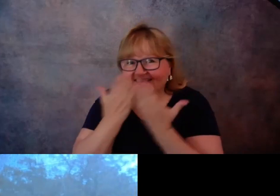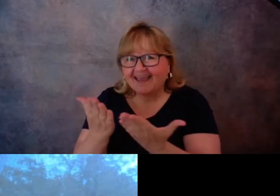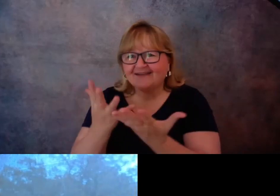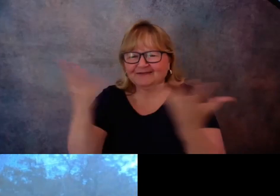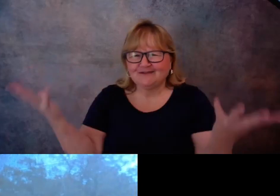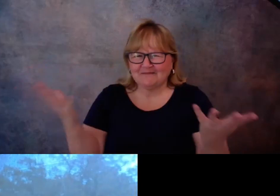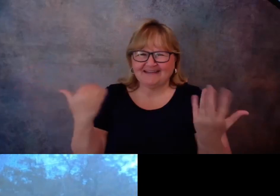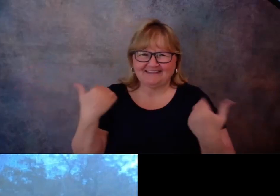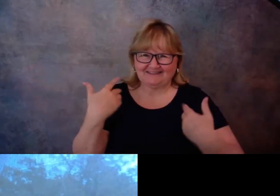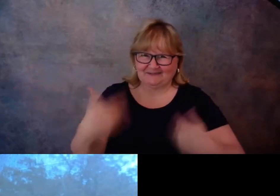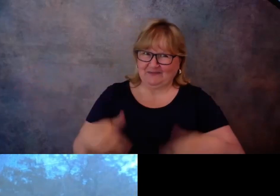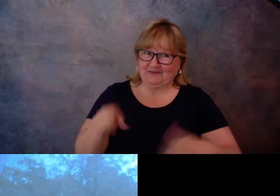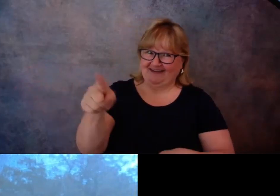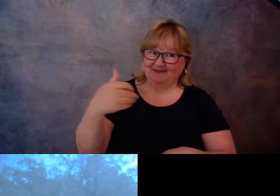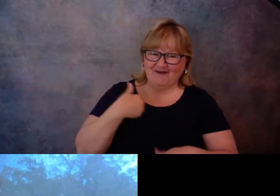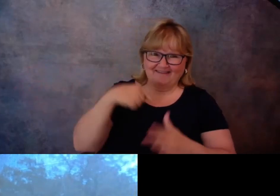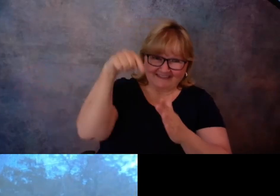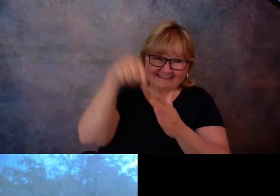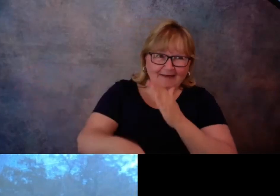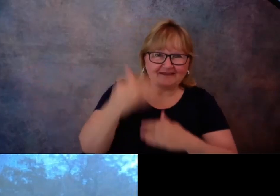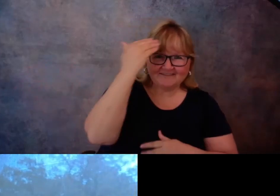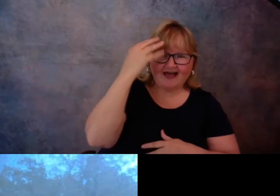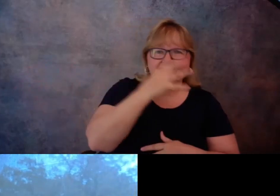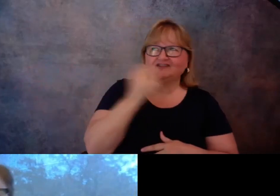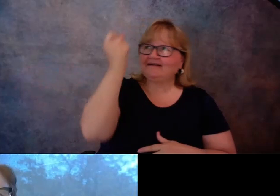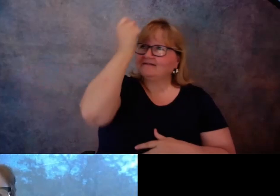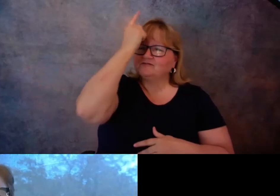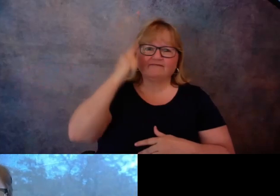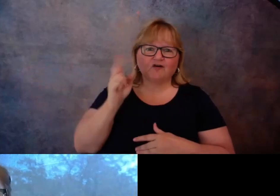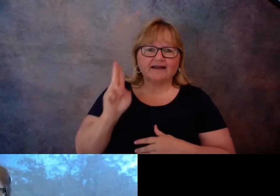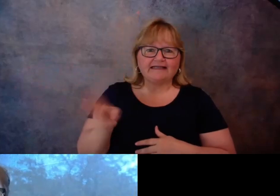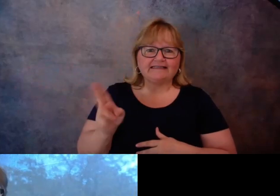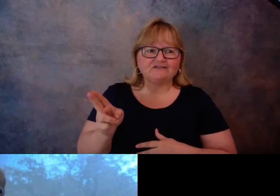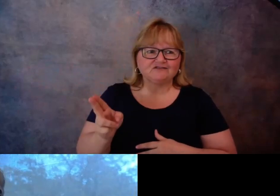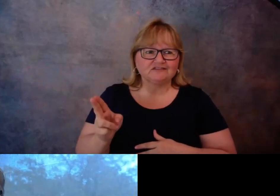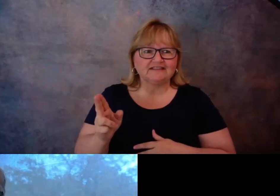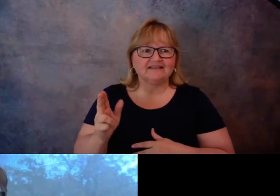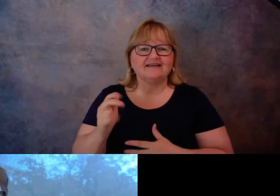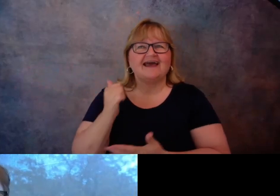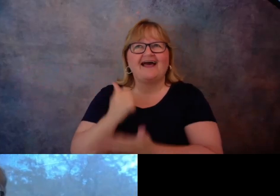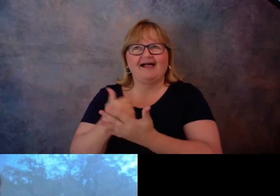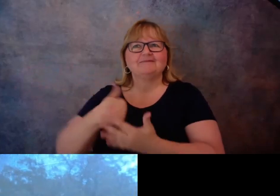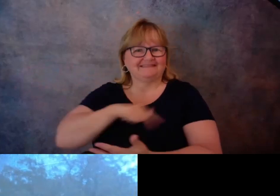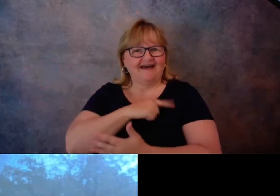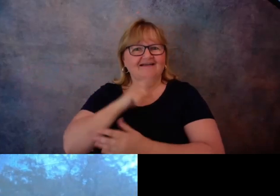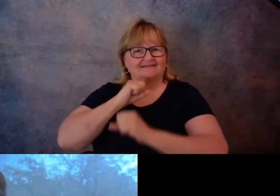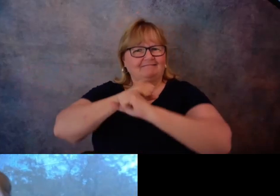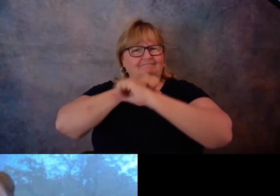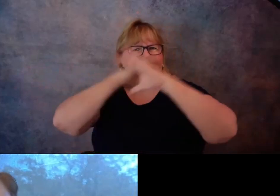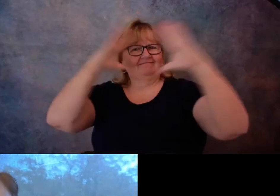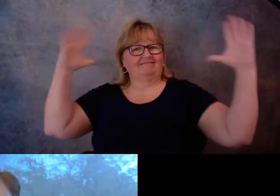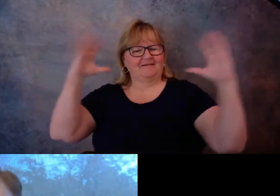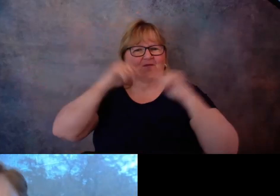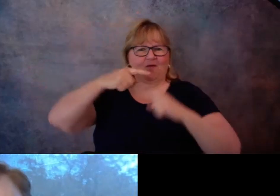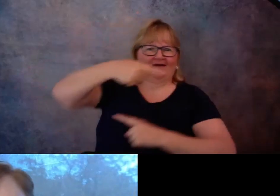of knowledge and understanding of the history that really helps bring us full circle on where we came at this point in time. So